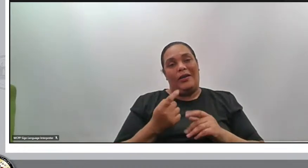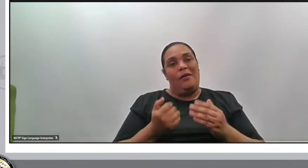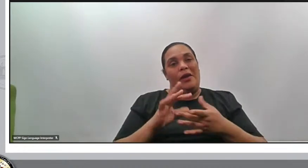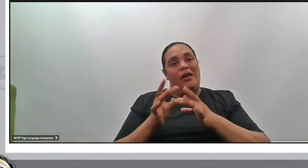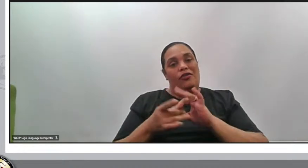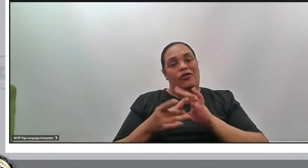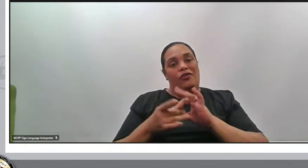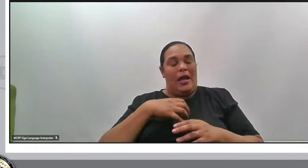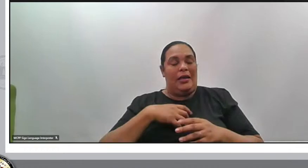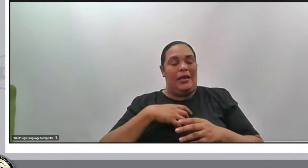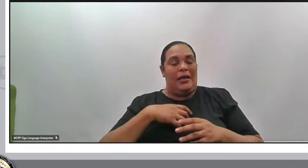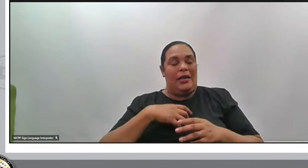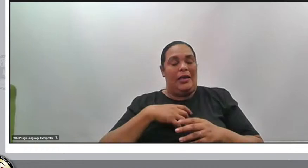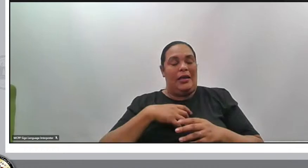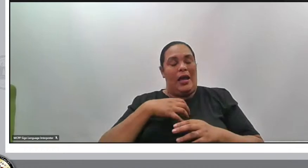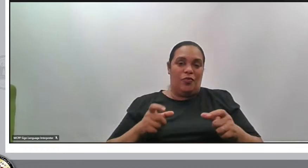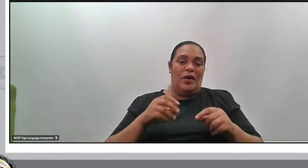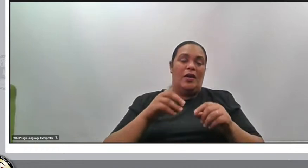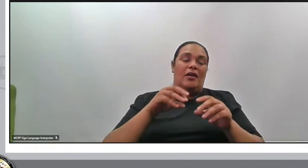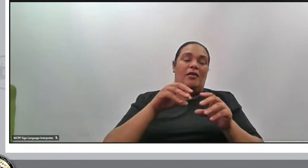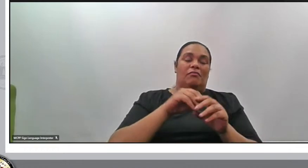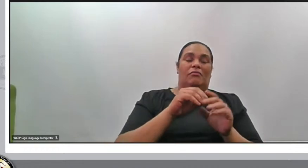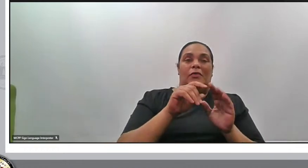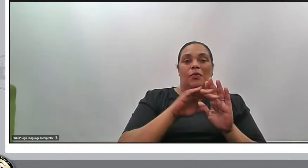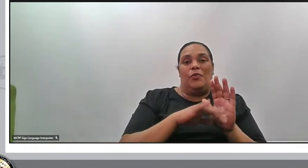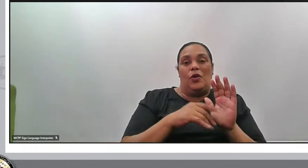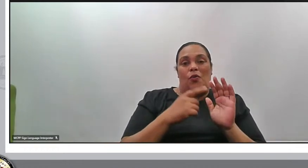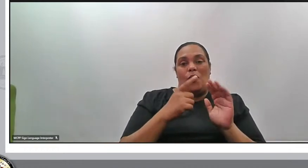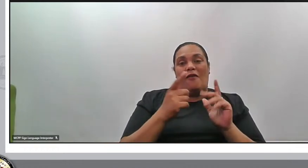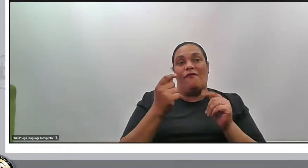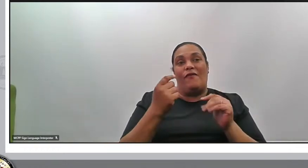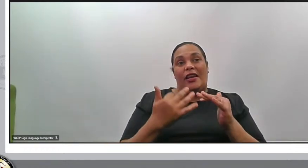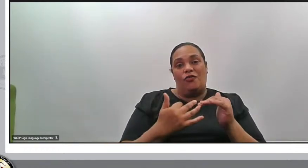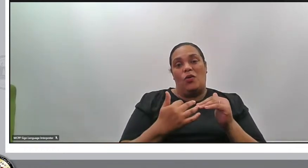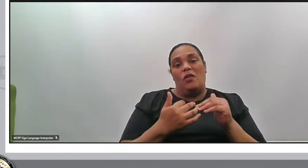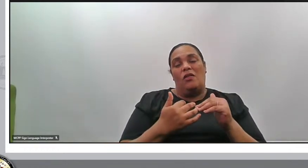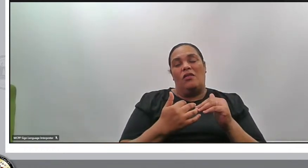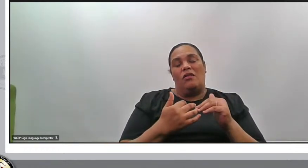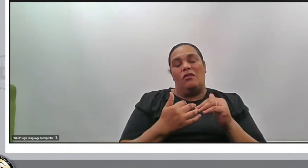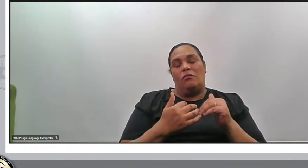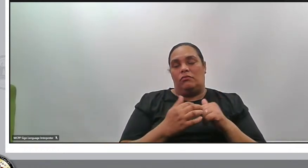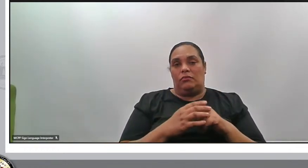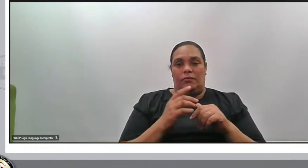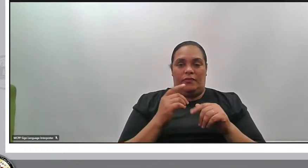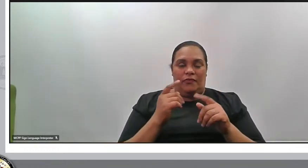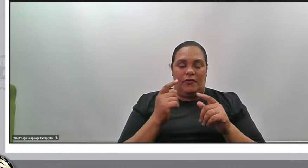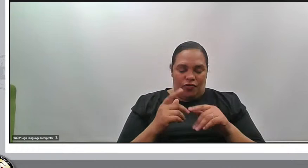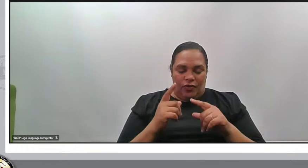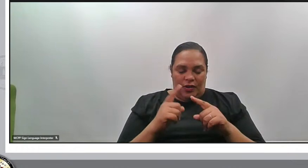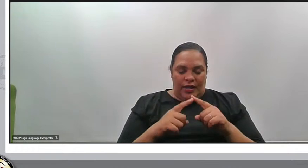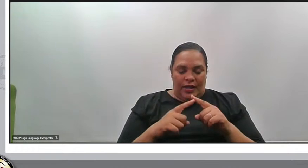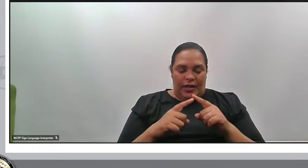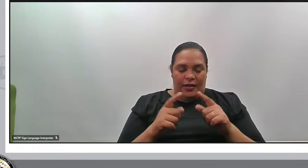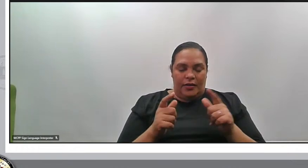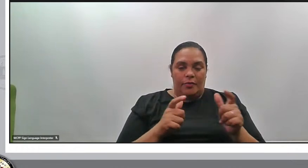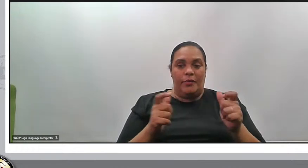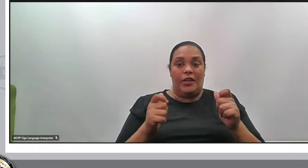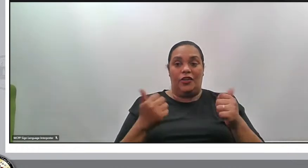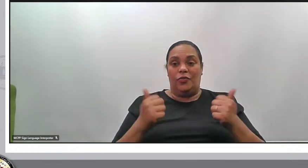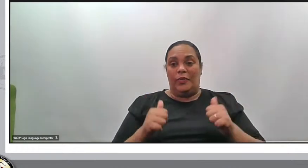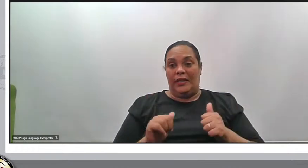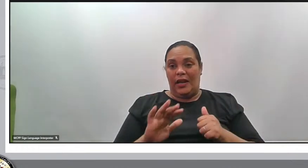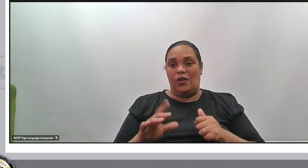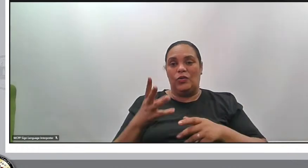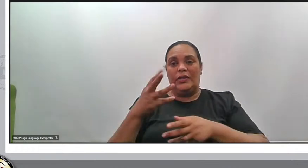Asset Management resides in the Program 1, Financial and Financial and Management Accounting is